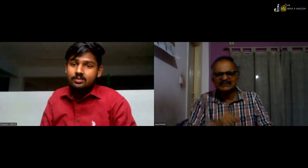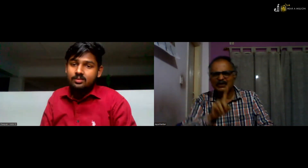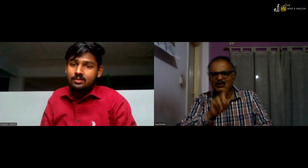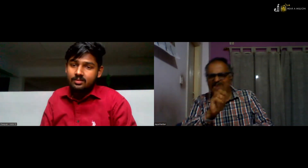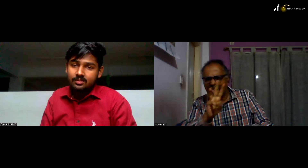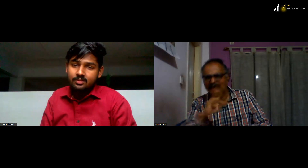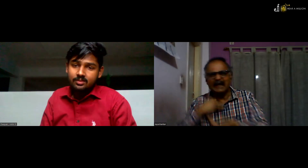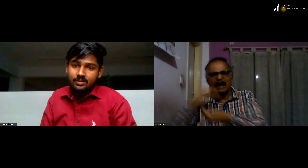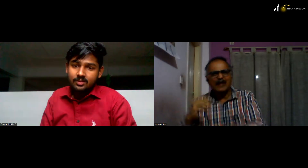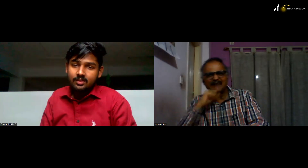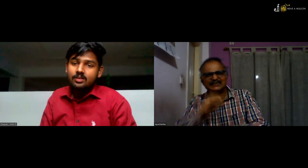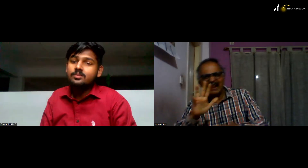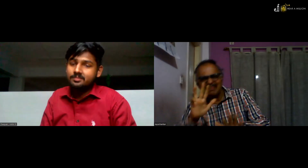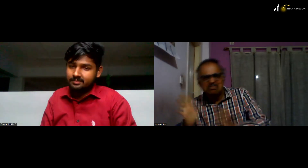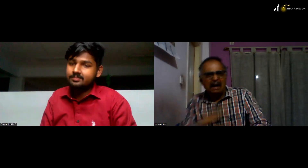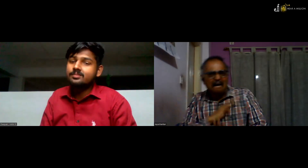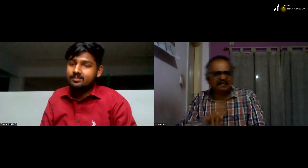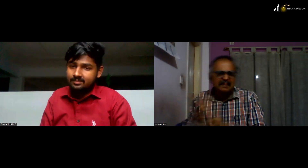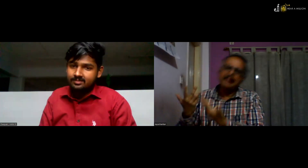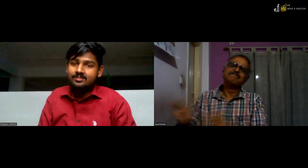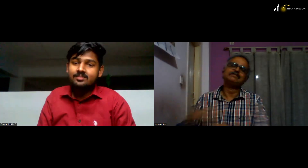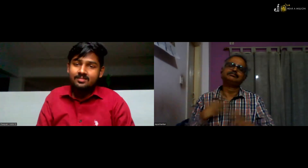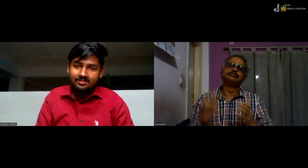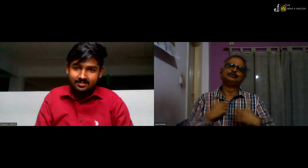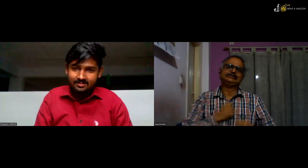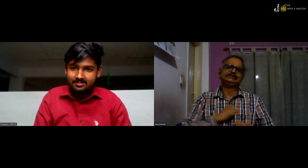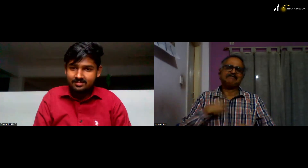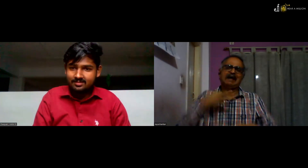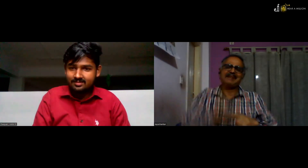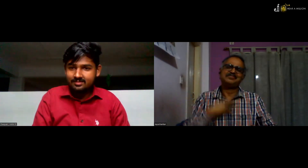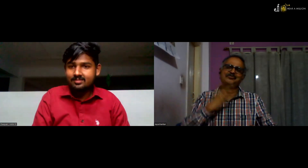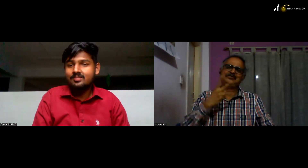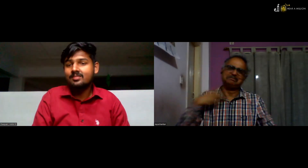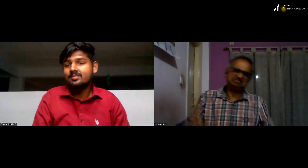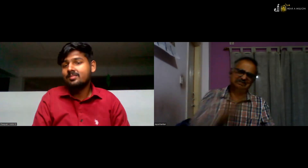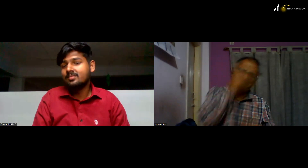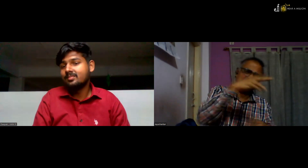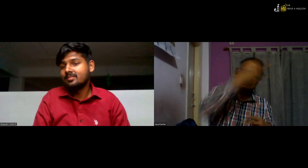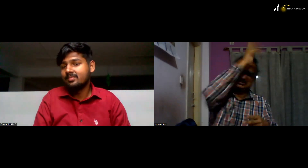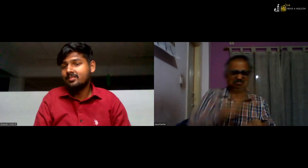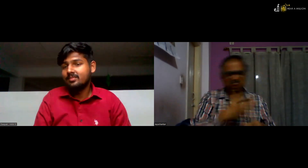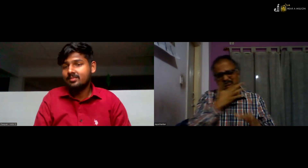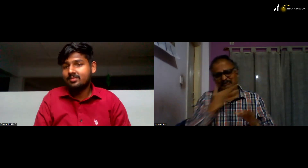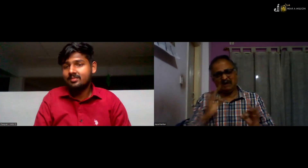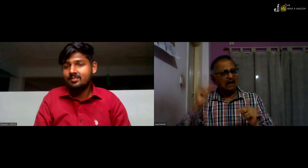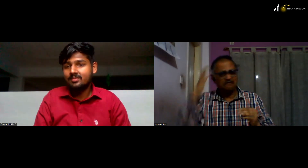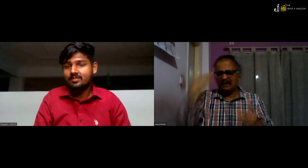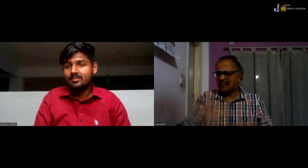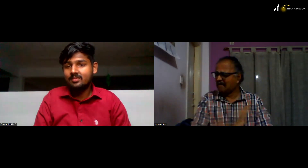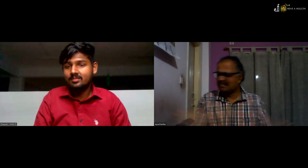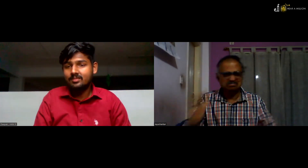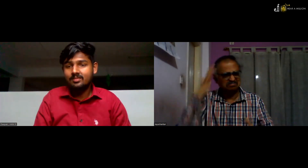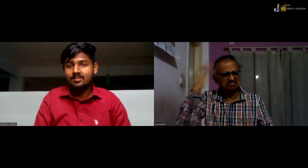it. Um, it was so interesting for us. We liked it. And this is how we